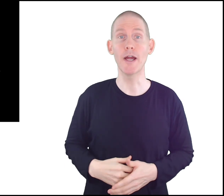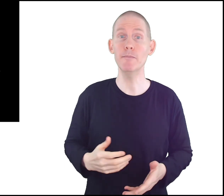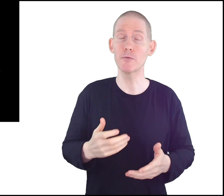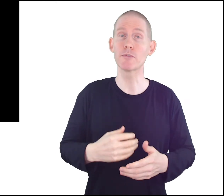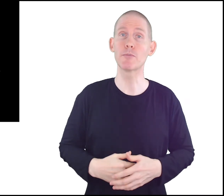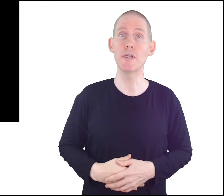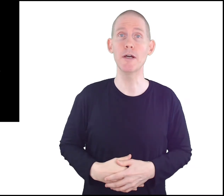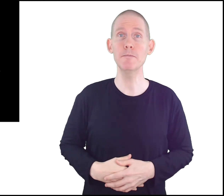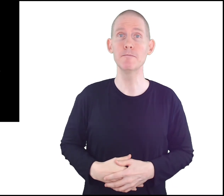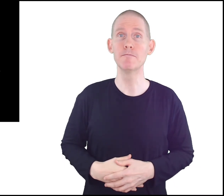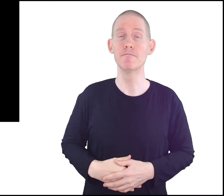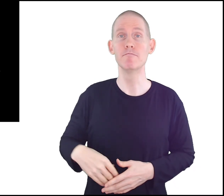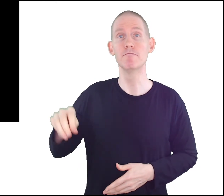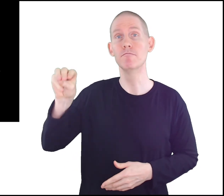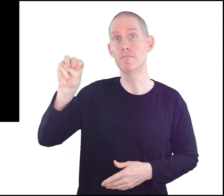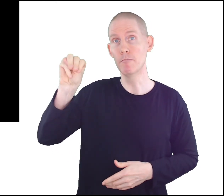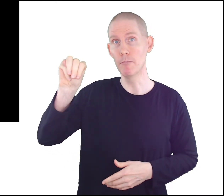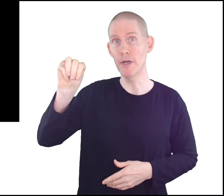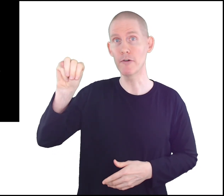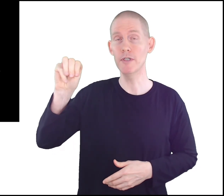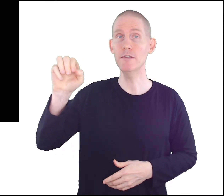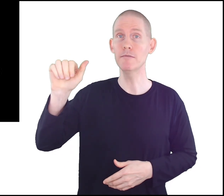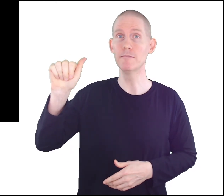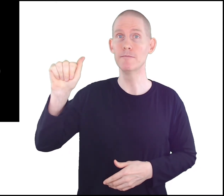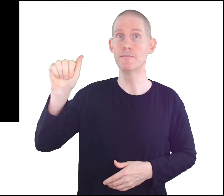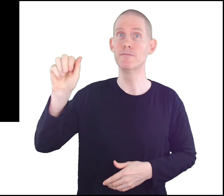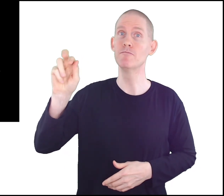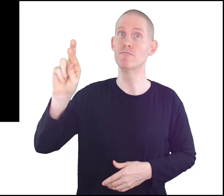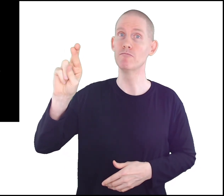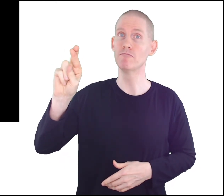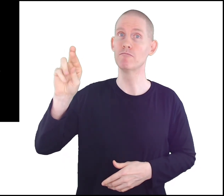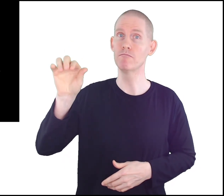and we'll speed up. Mary,